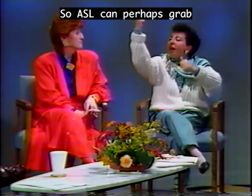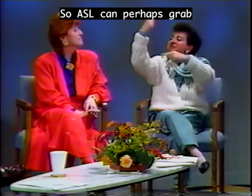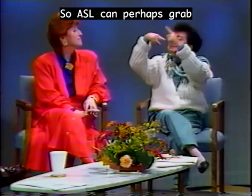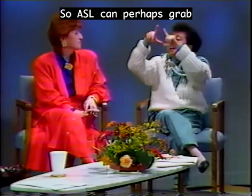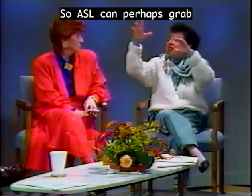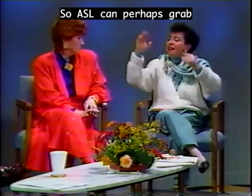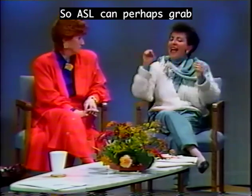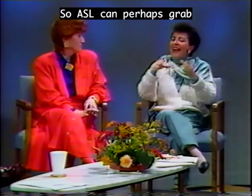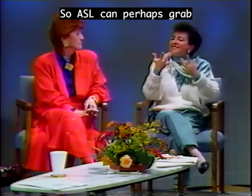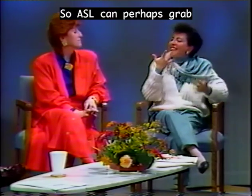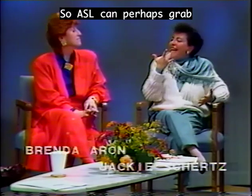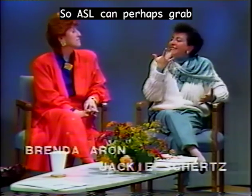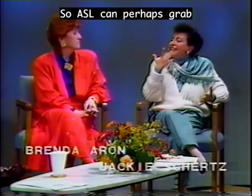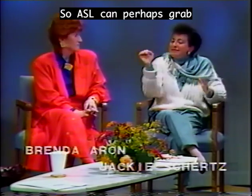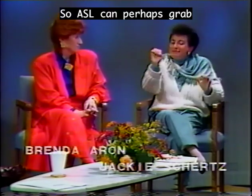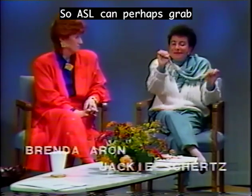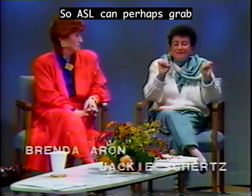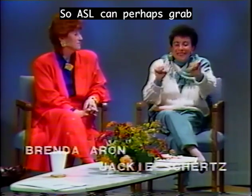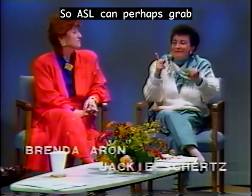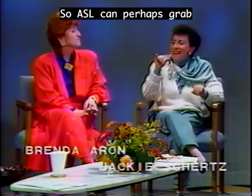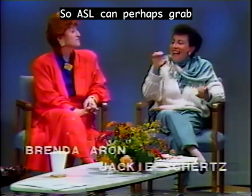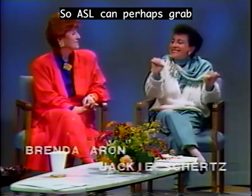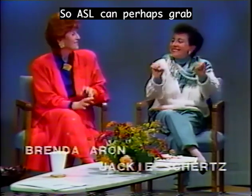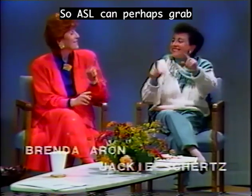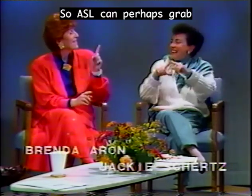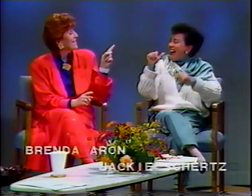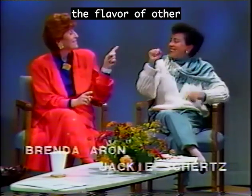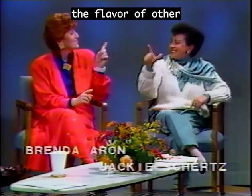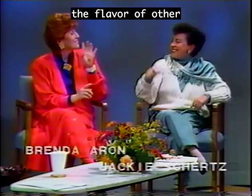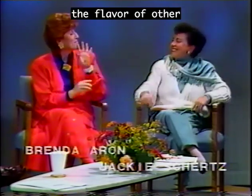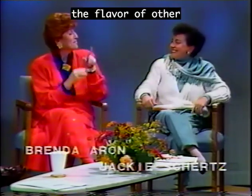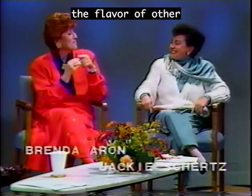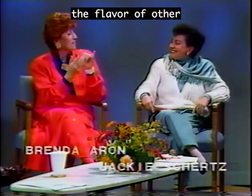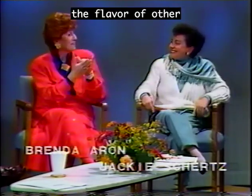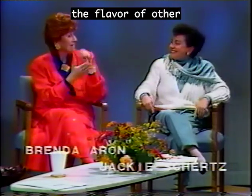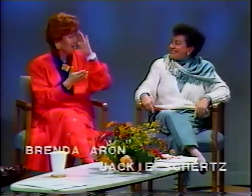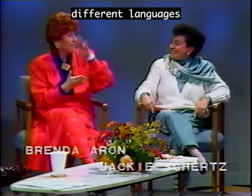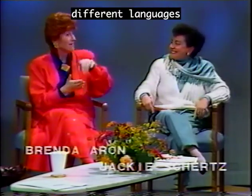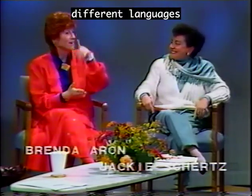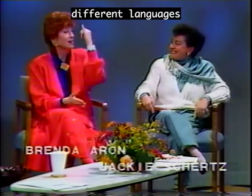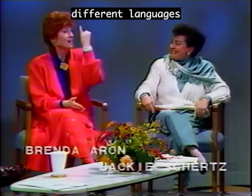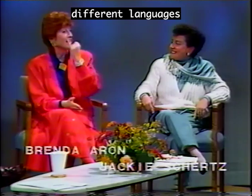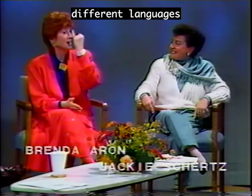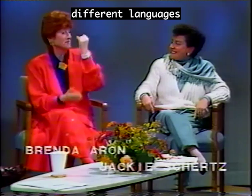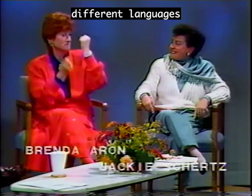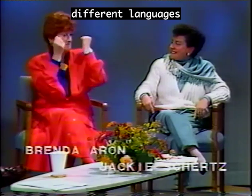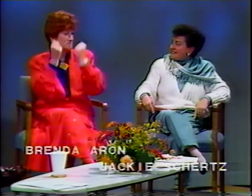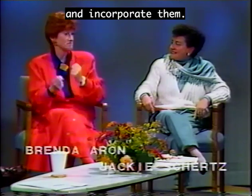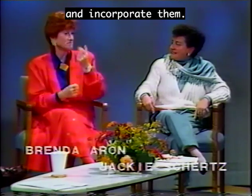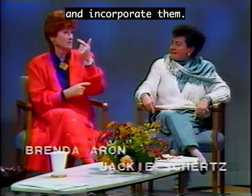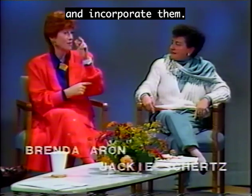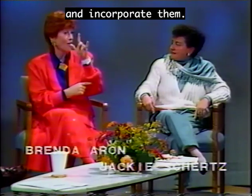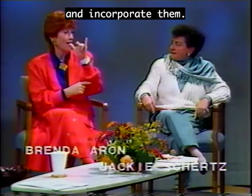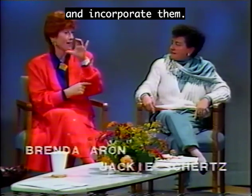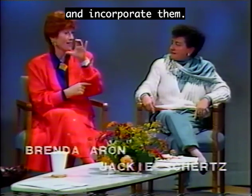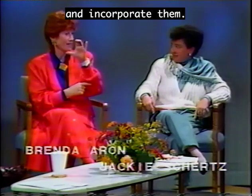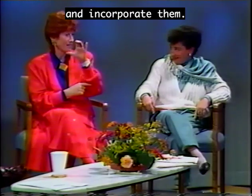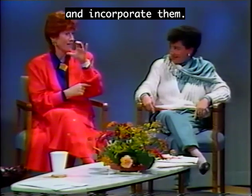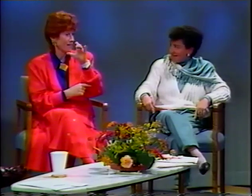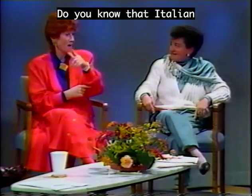So ASL can perhaps grab the flavor of other different languages and incorporate them. Do